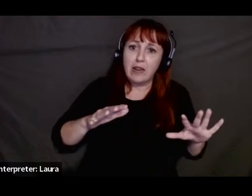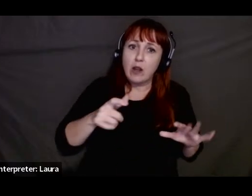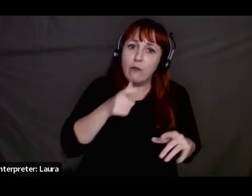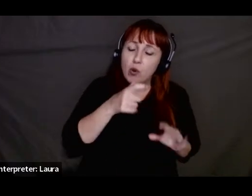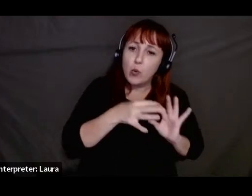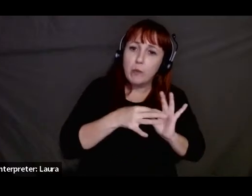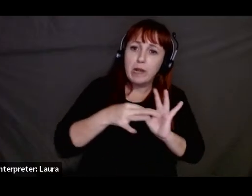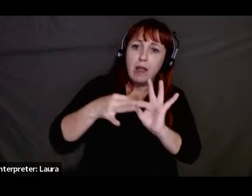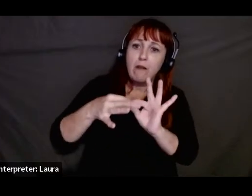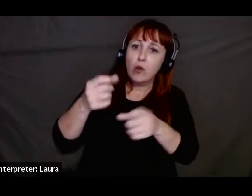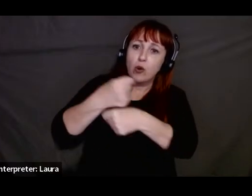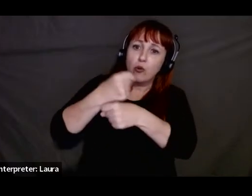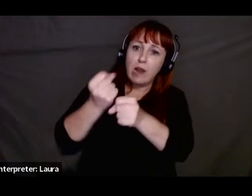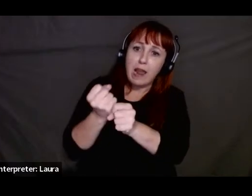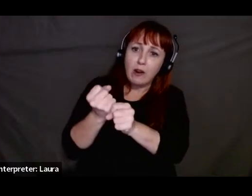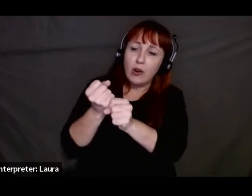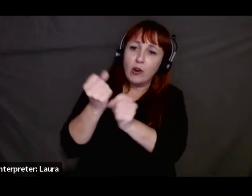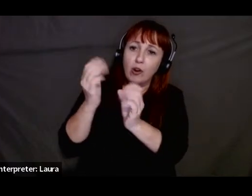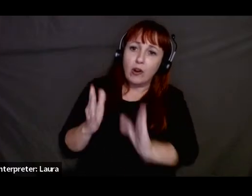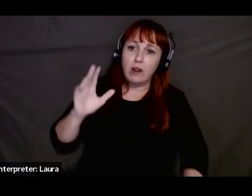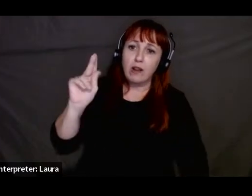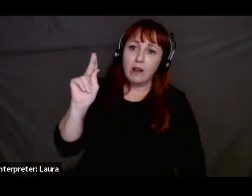the creator of Keakua.